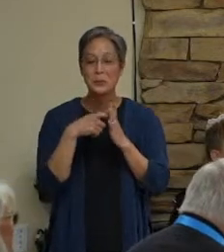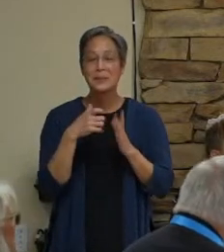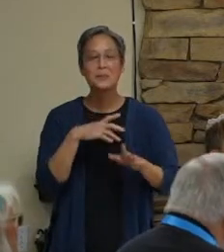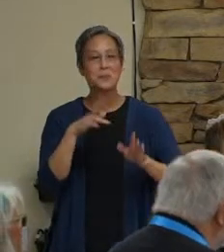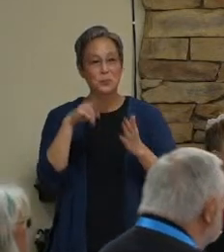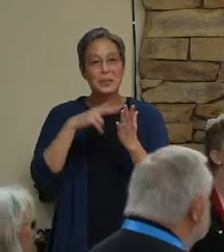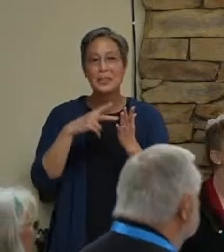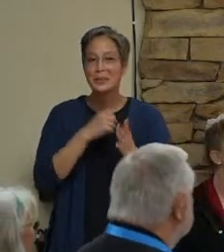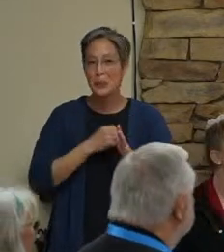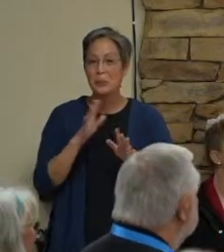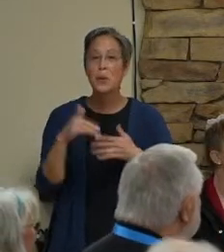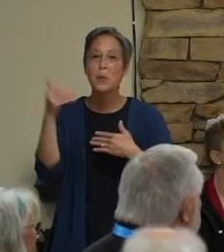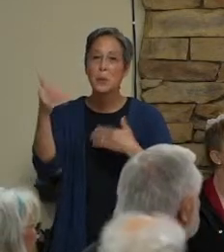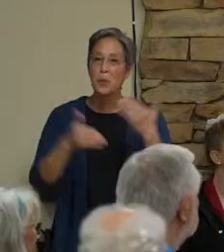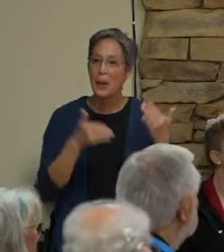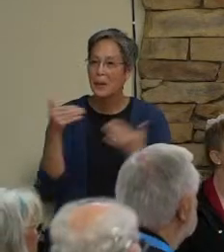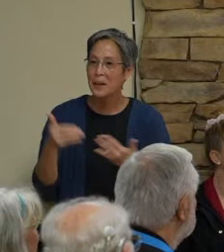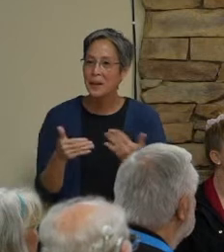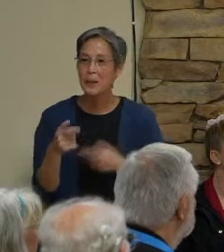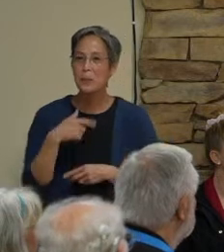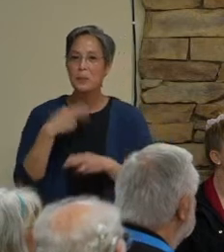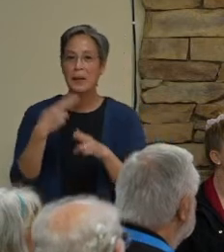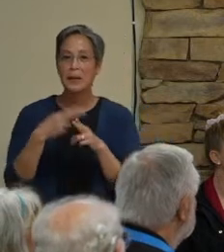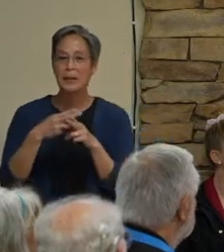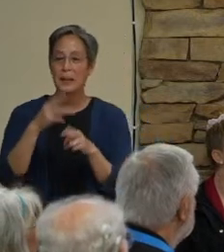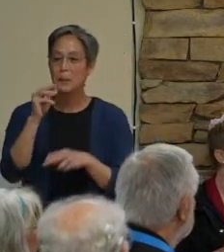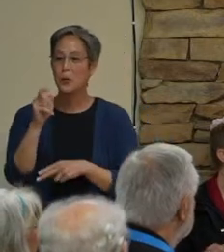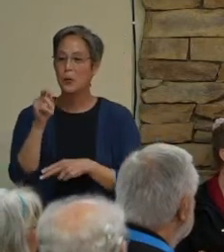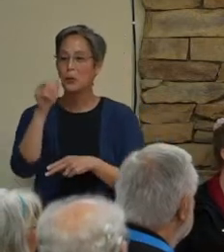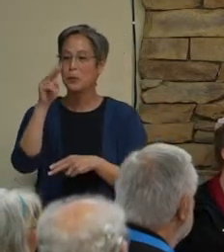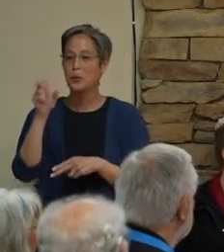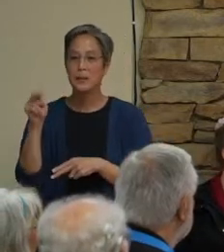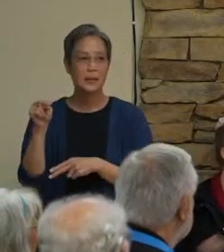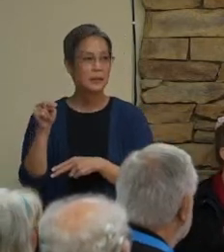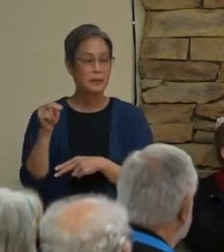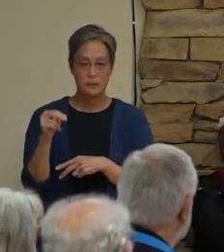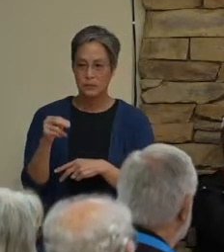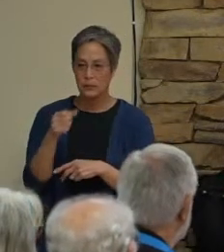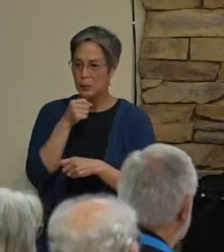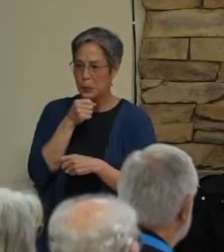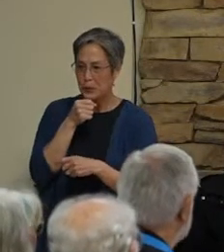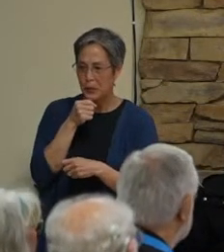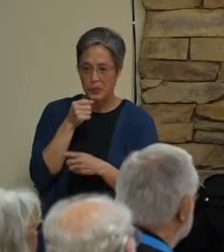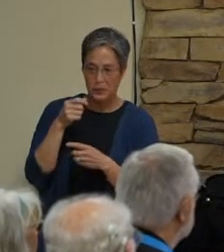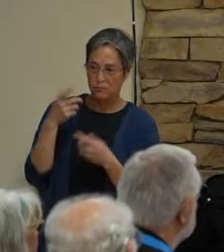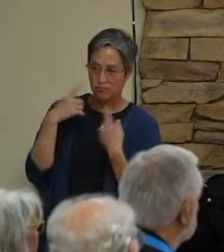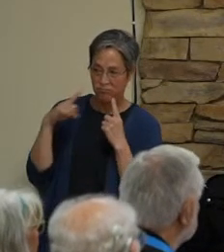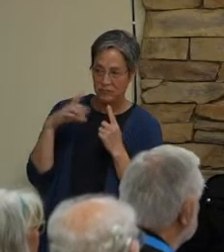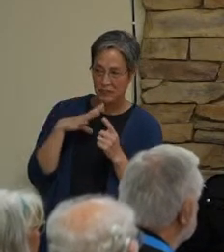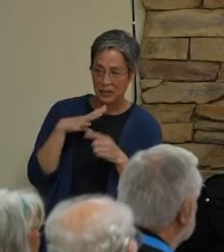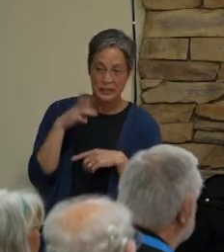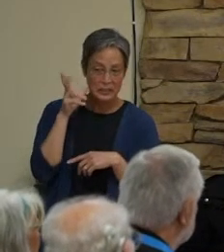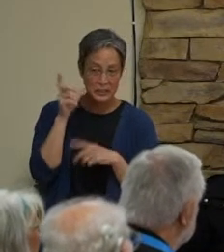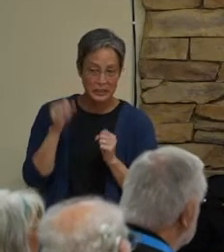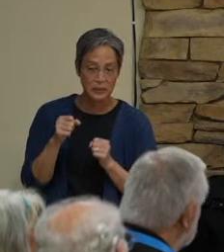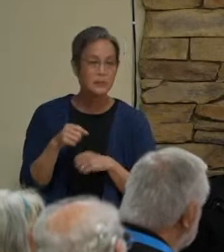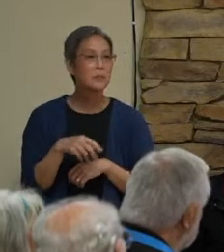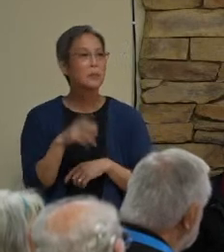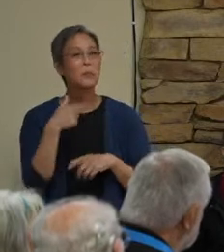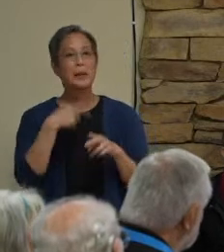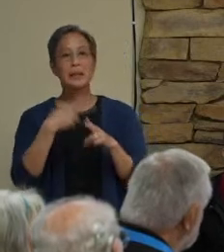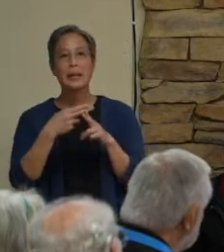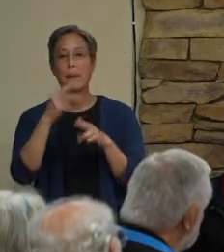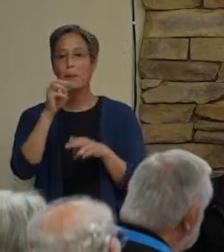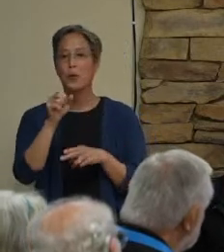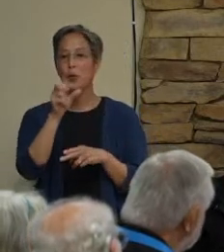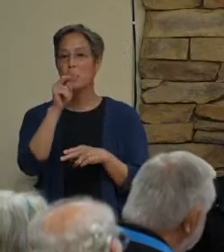Welcome, everyone. My name is Maureen McElroy. Is it working? Okay. My name is Maureen McElroy, and